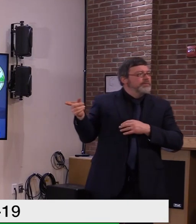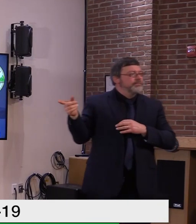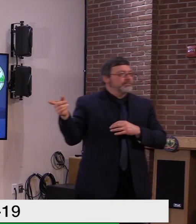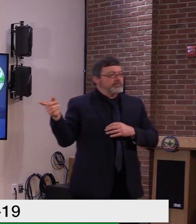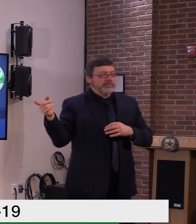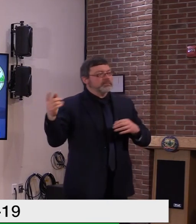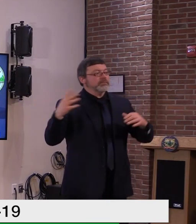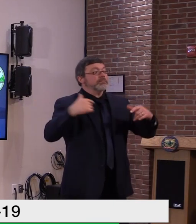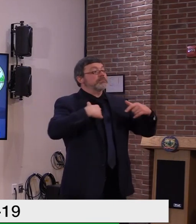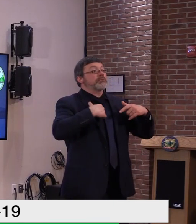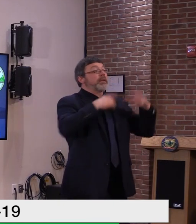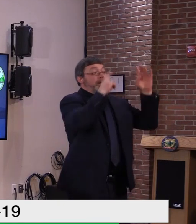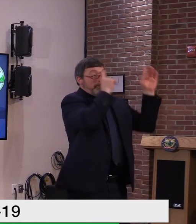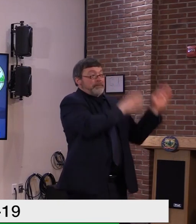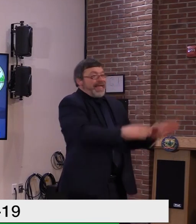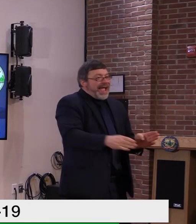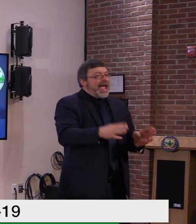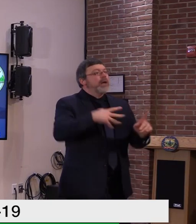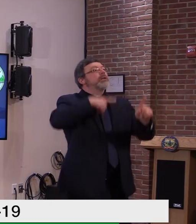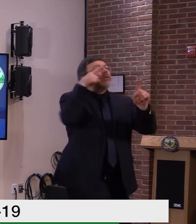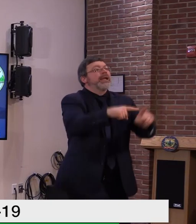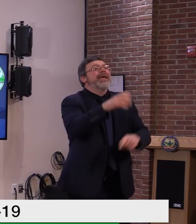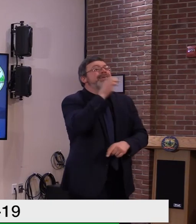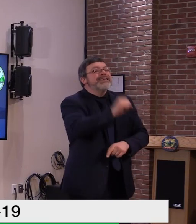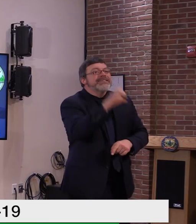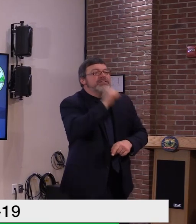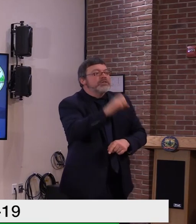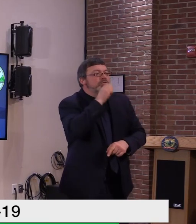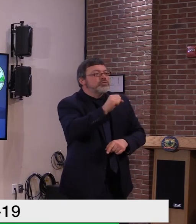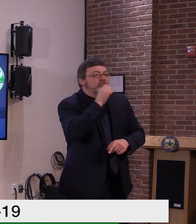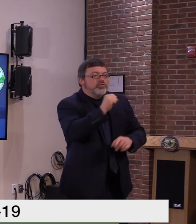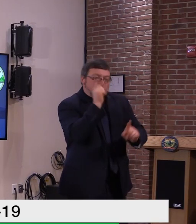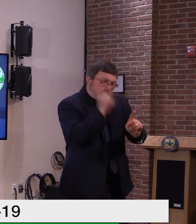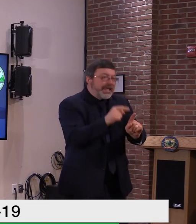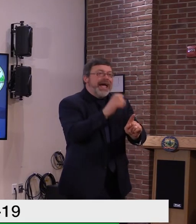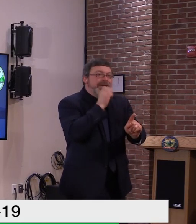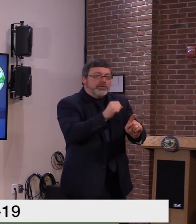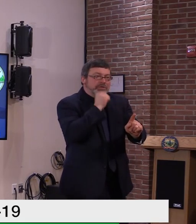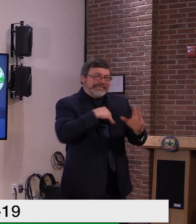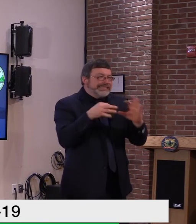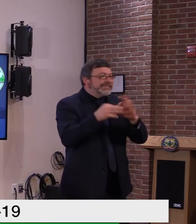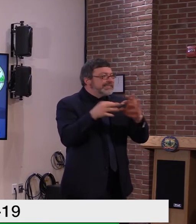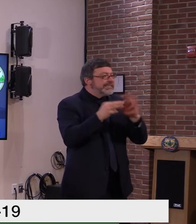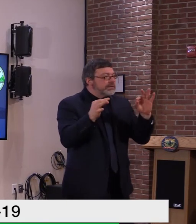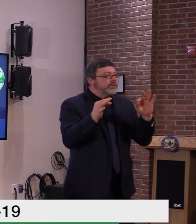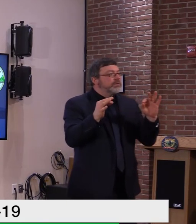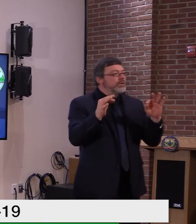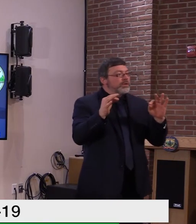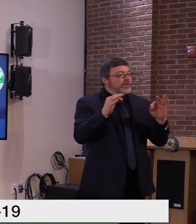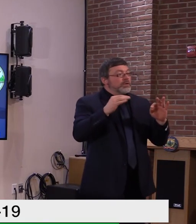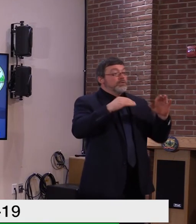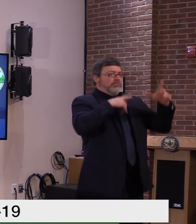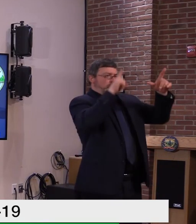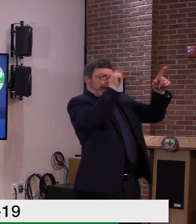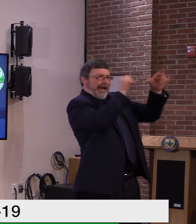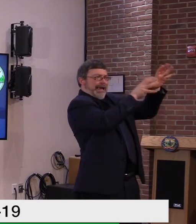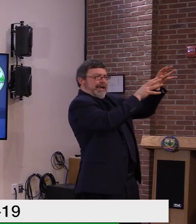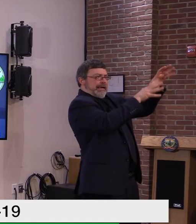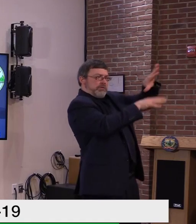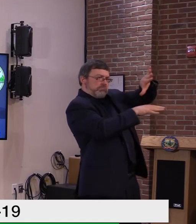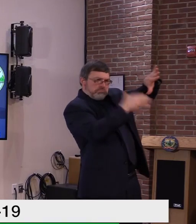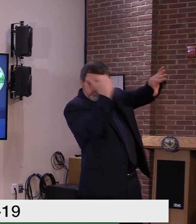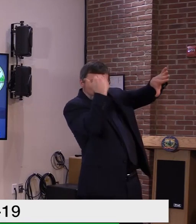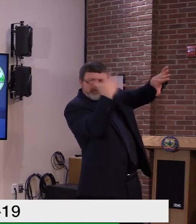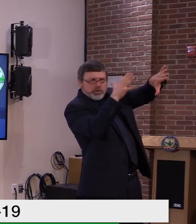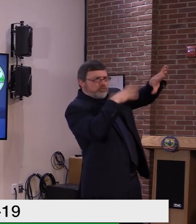by age bands. So if other than the 1A that we talked about, We're